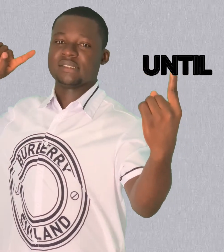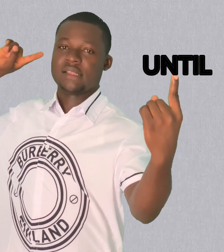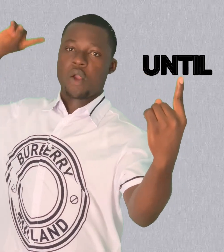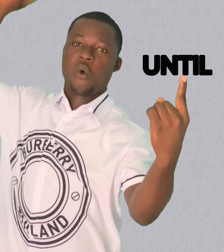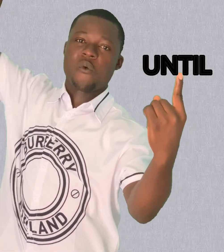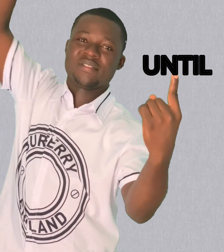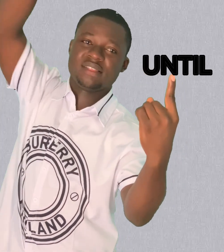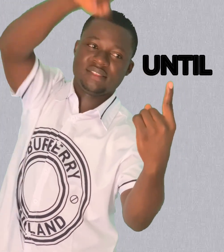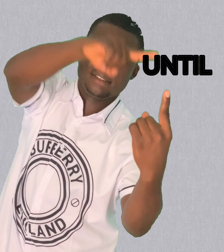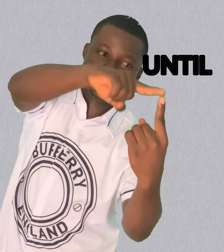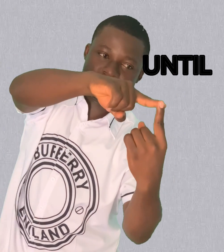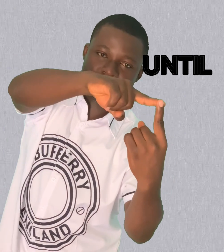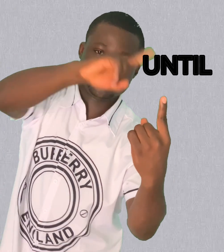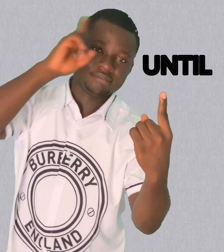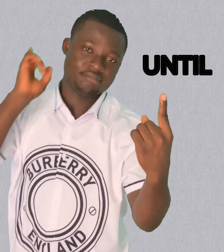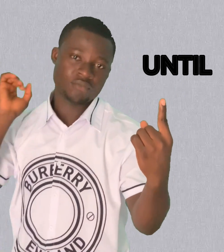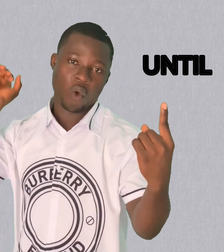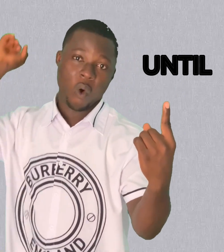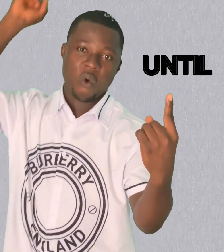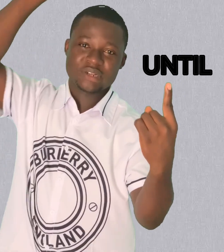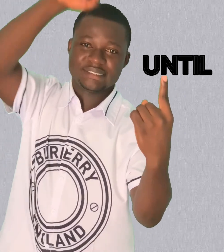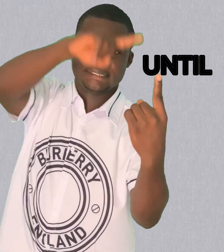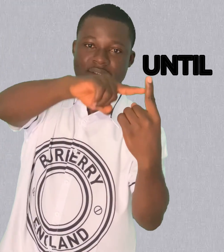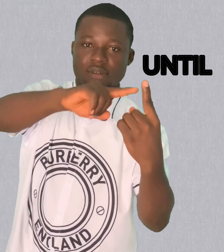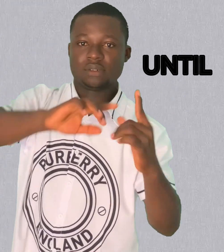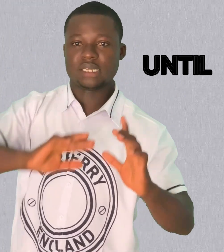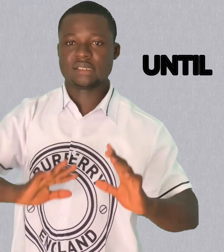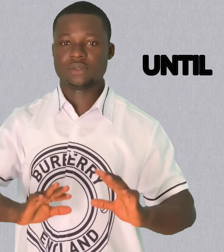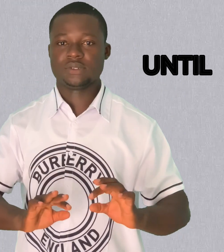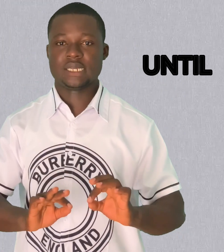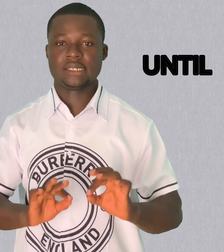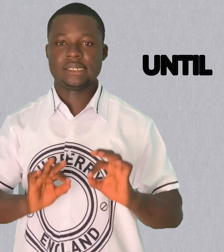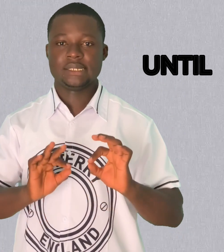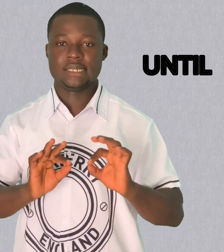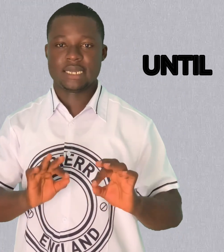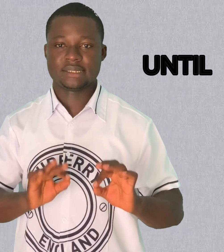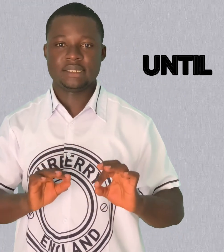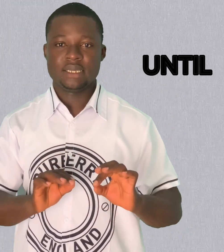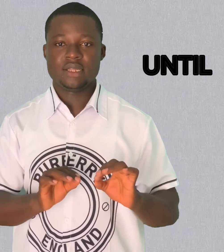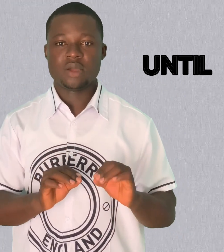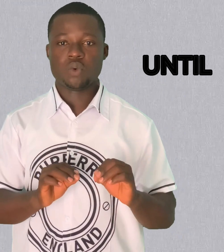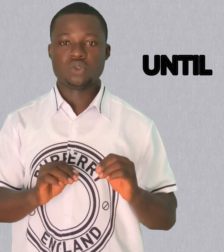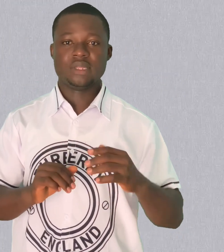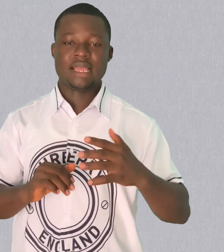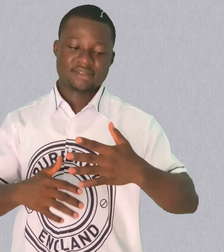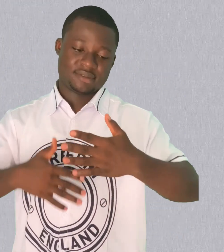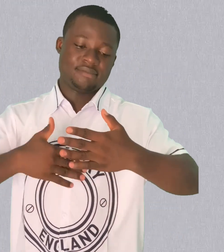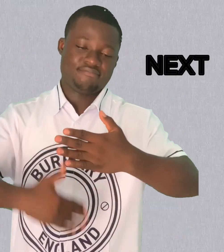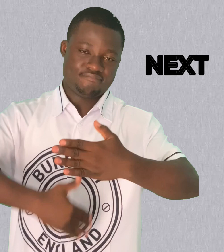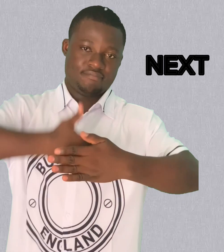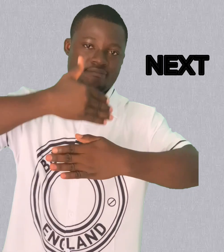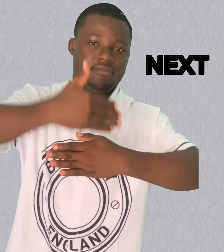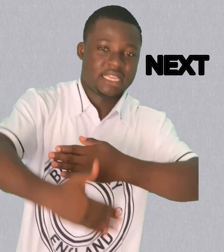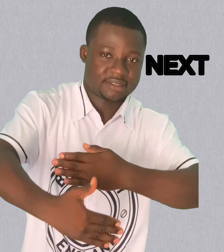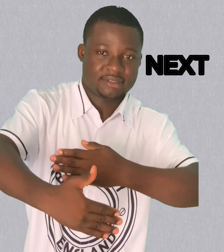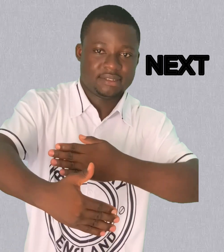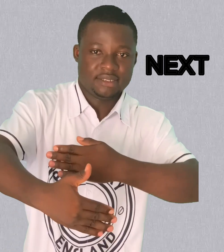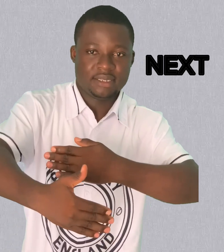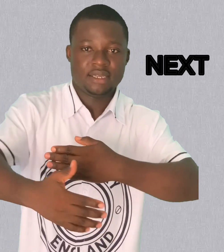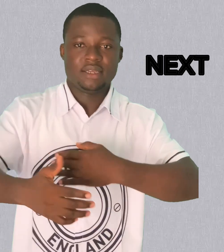say until. Until. That's how to sign that. Then we'll go to next. Next.